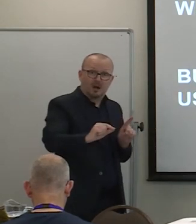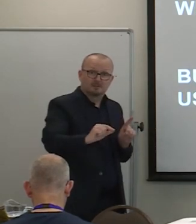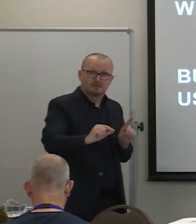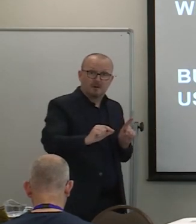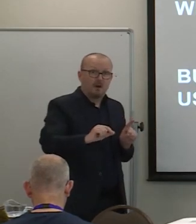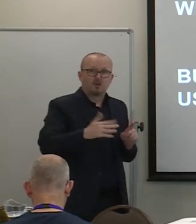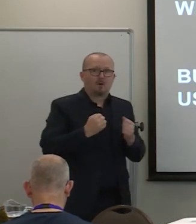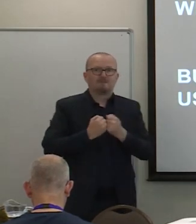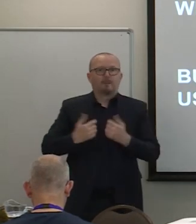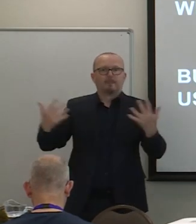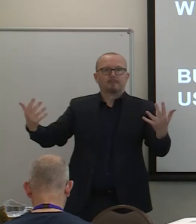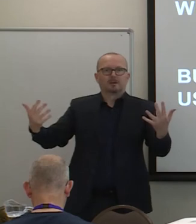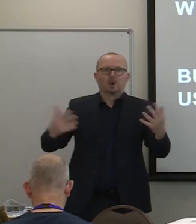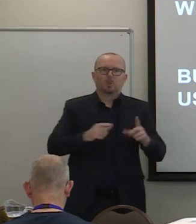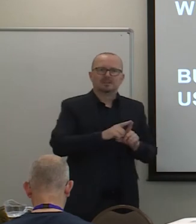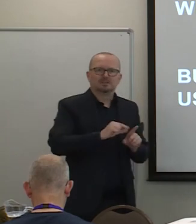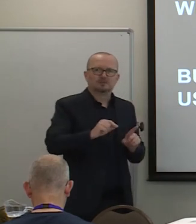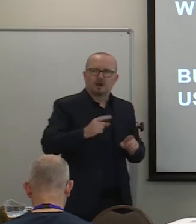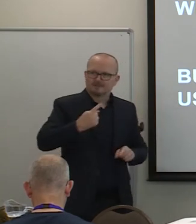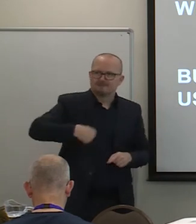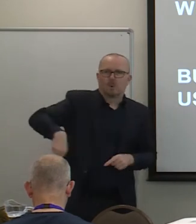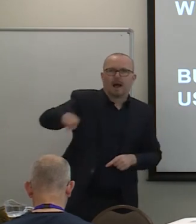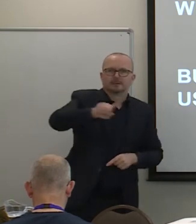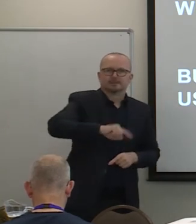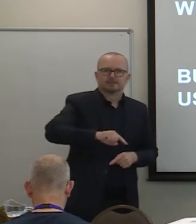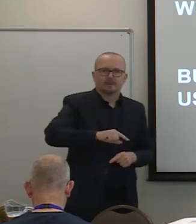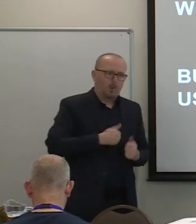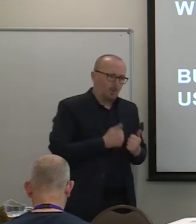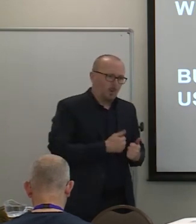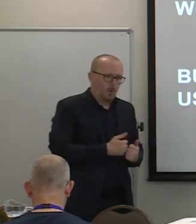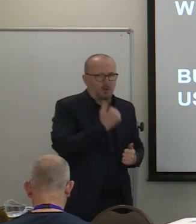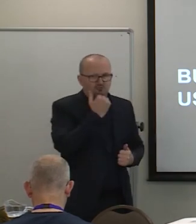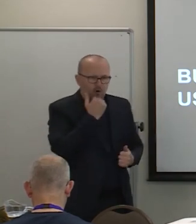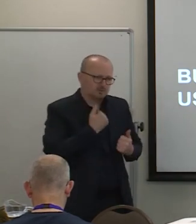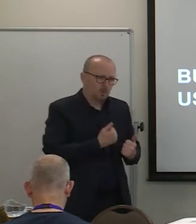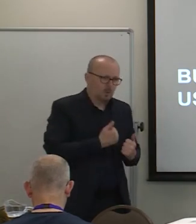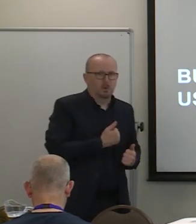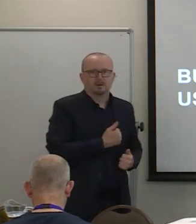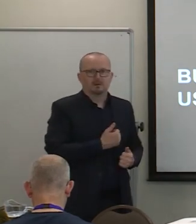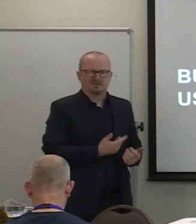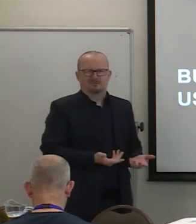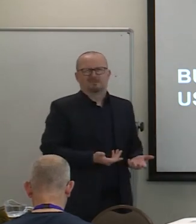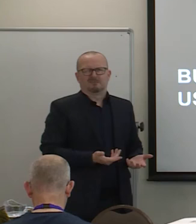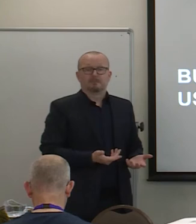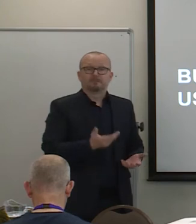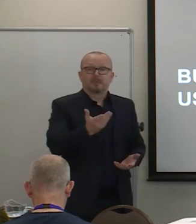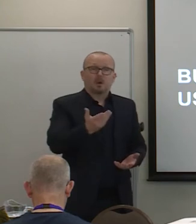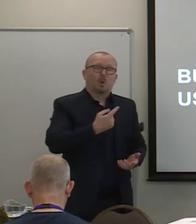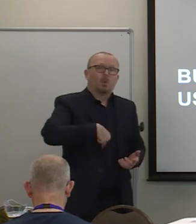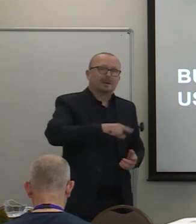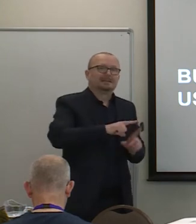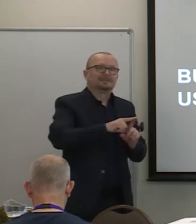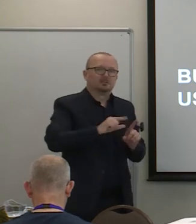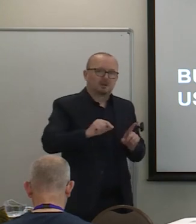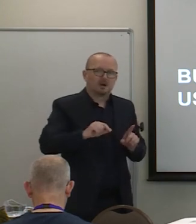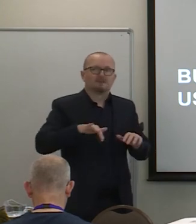us here in this room. And I'm just going to let that sink in for a second. We digitise for people like